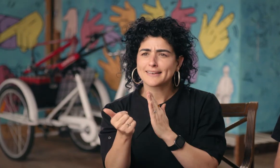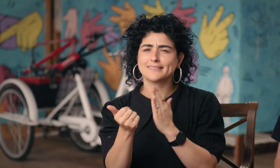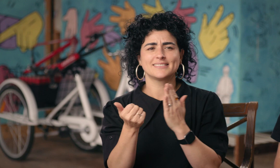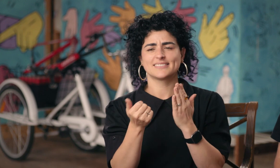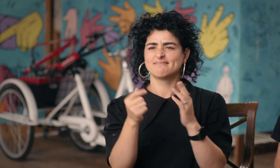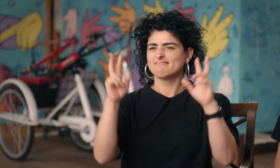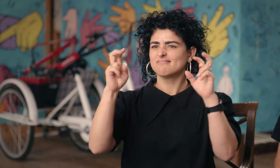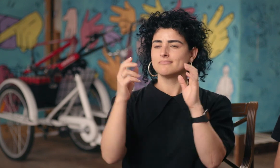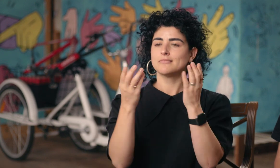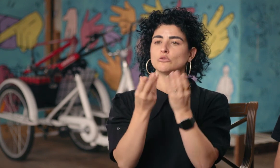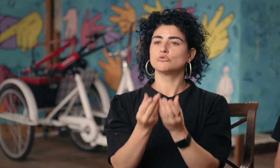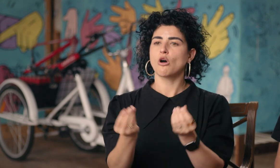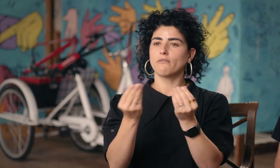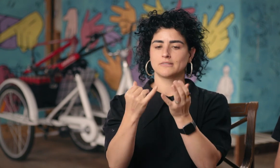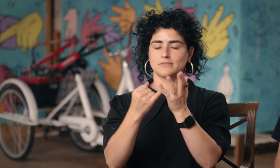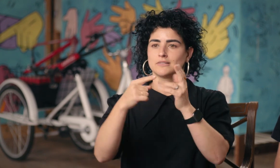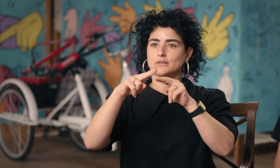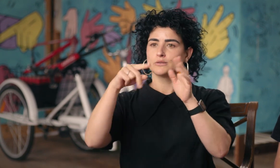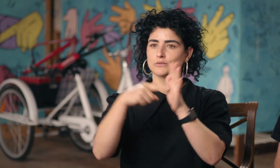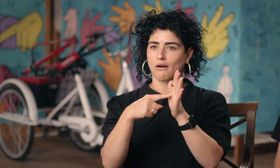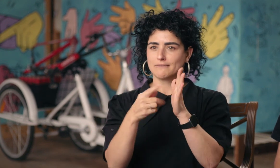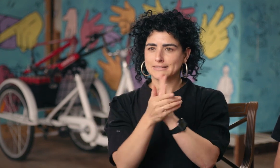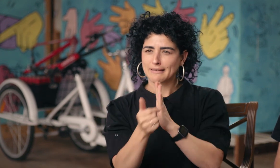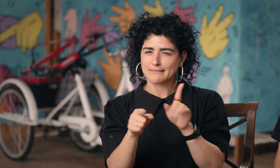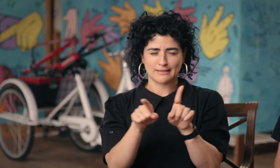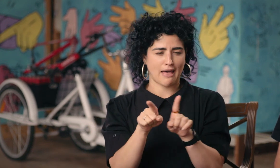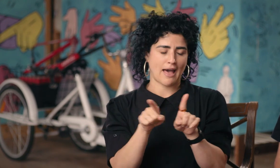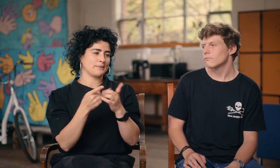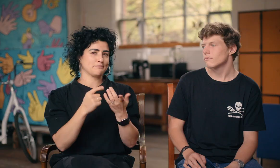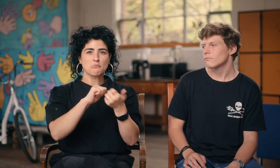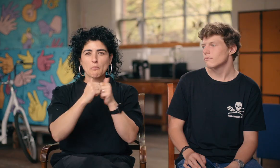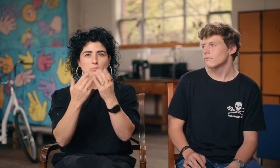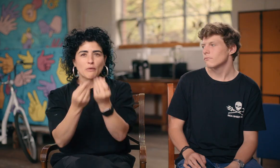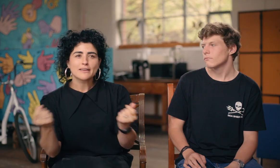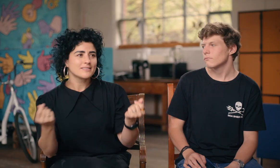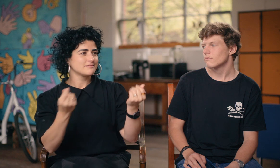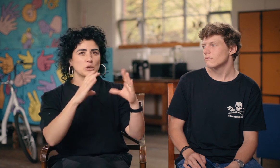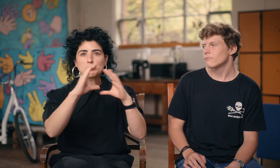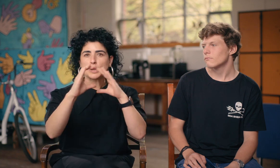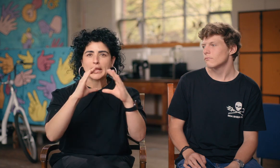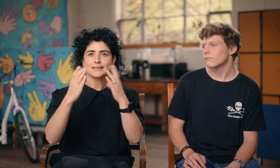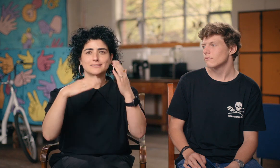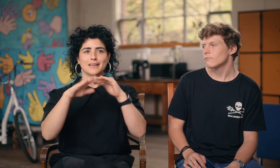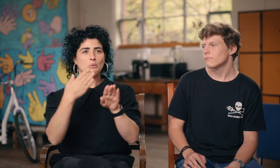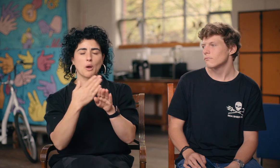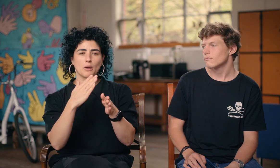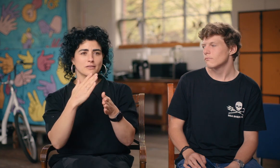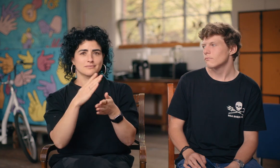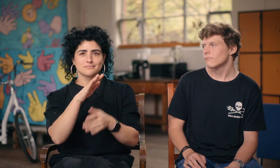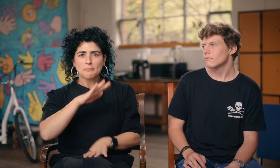learn soft skills, like problem solving, communication in the workplace, teamwork, and so on. We